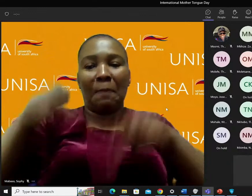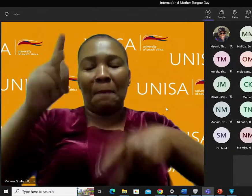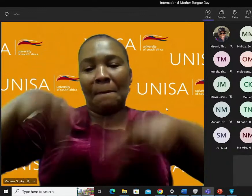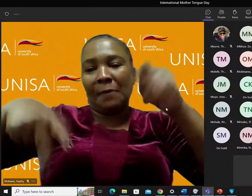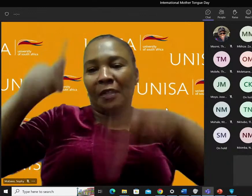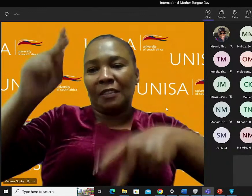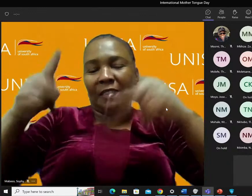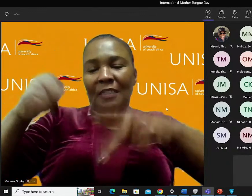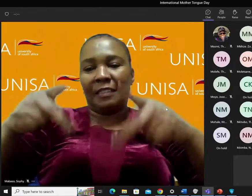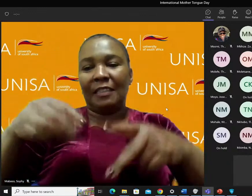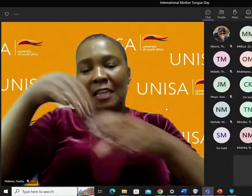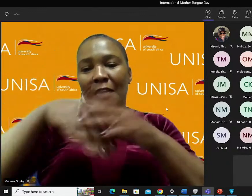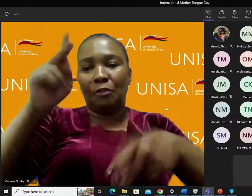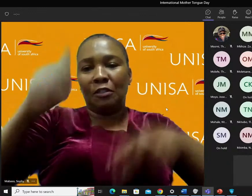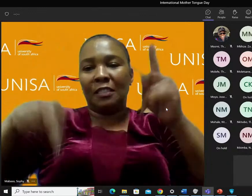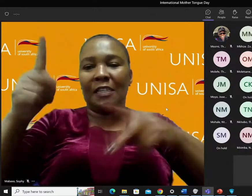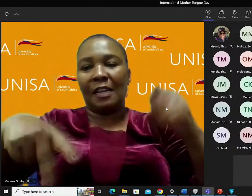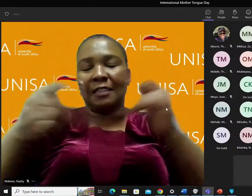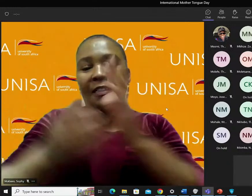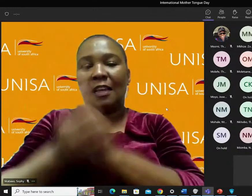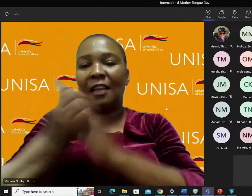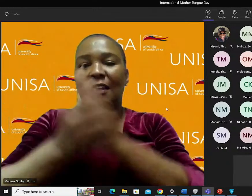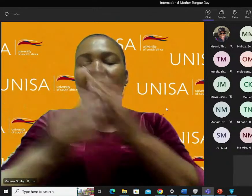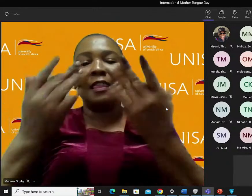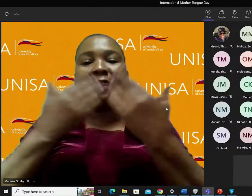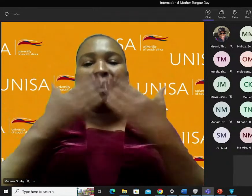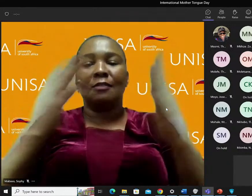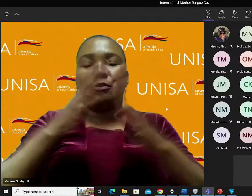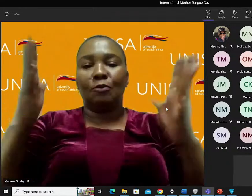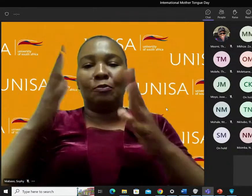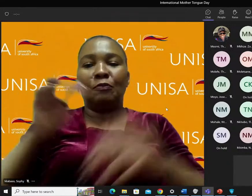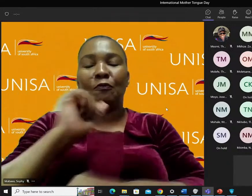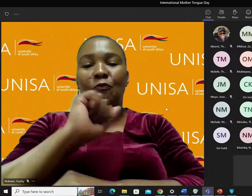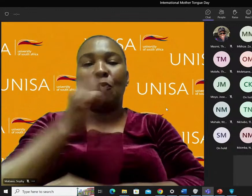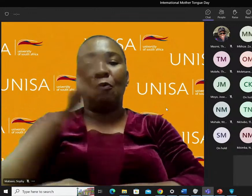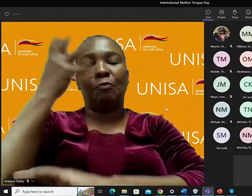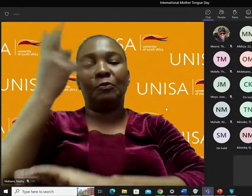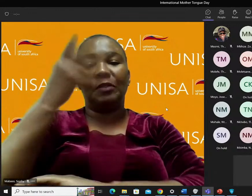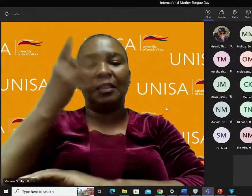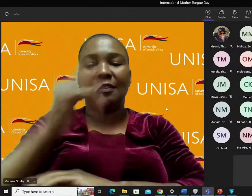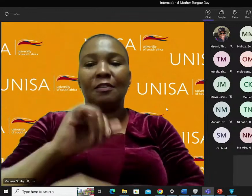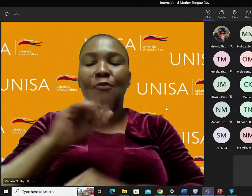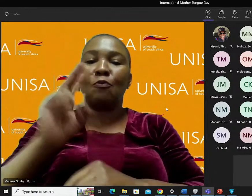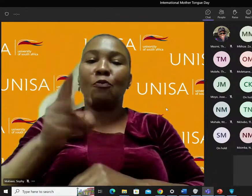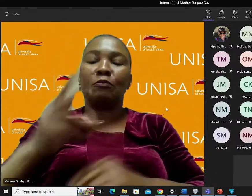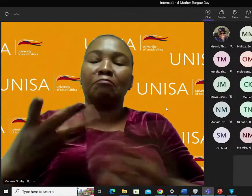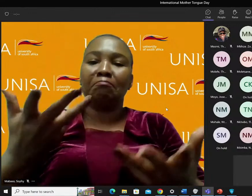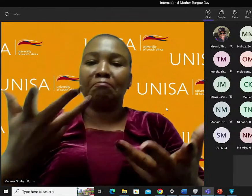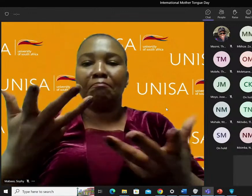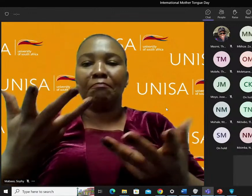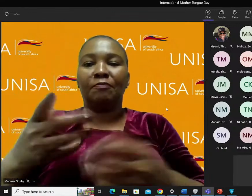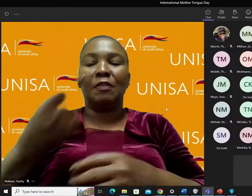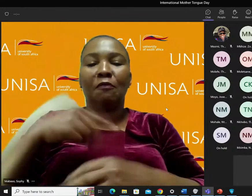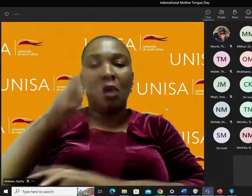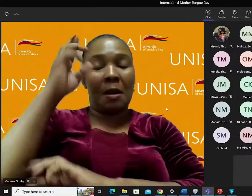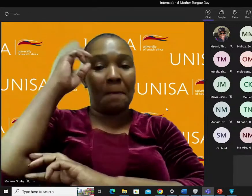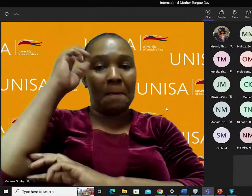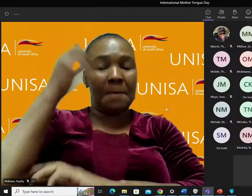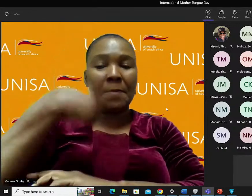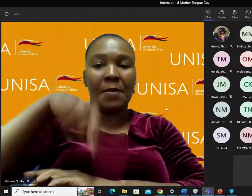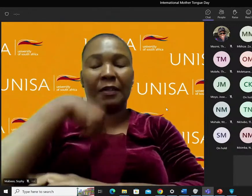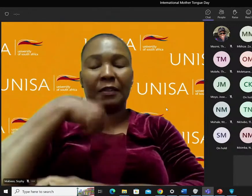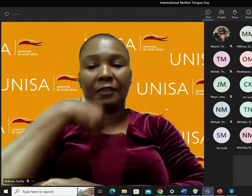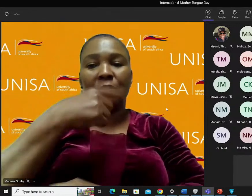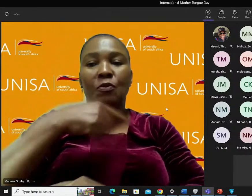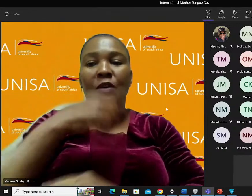side. Thank you so much for your presentation and also for reminding us that we as